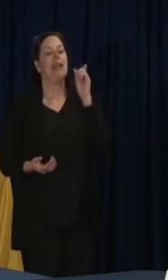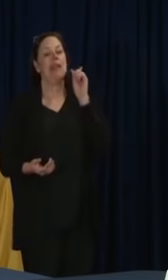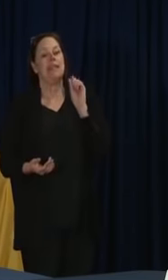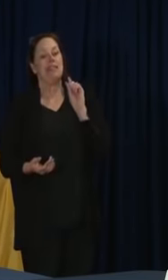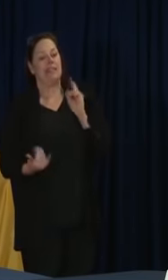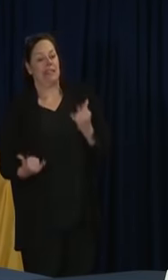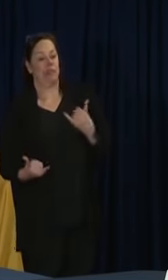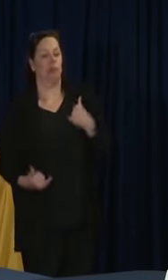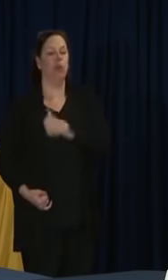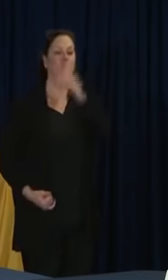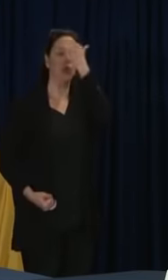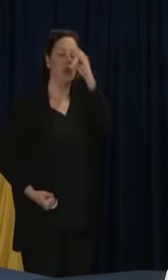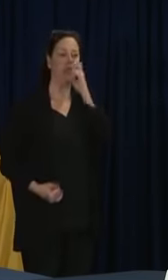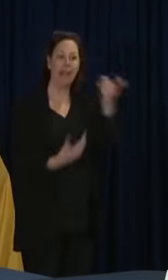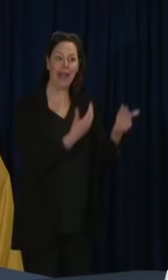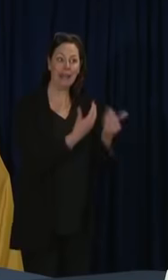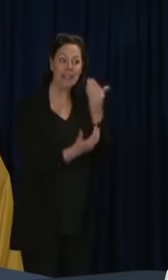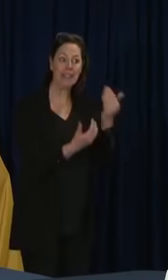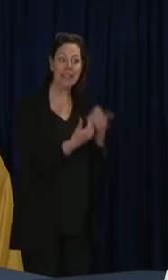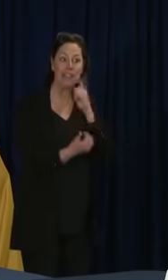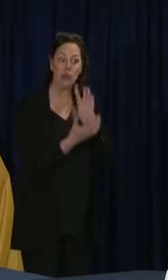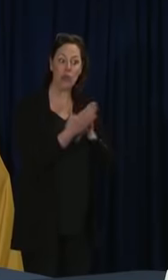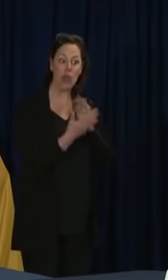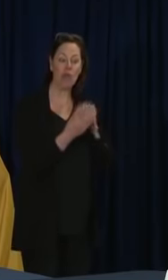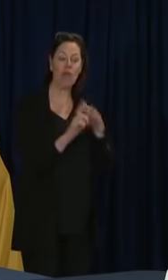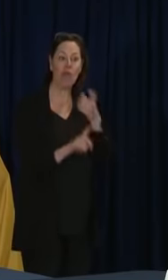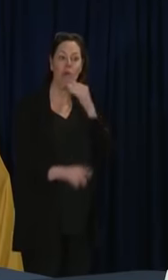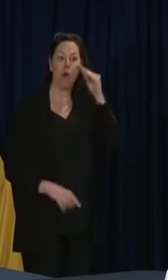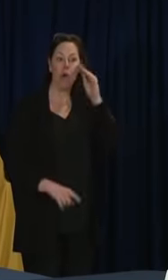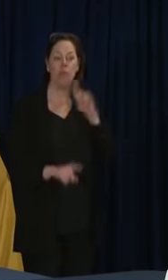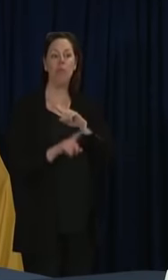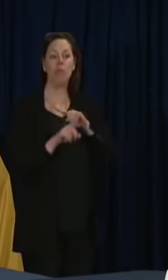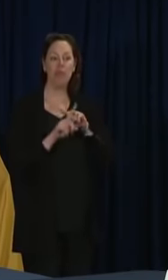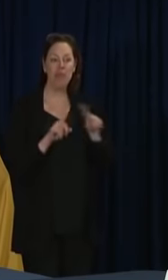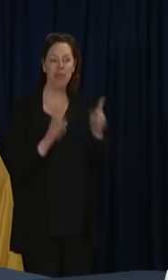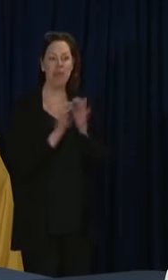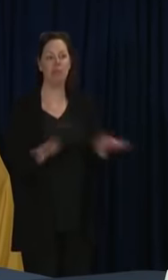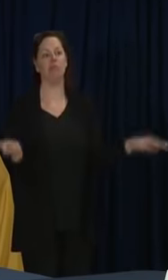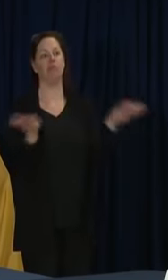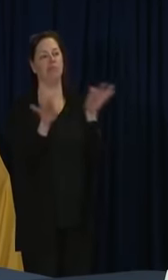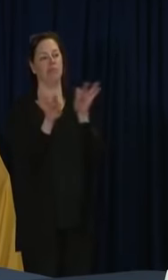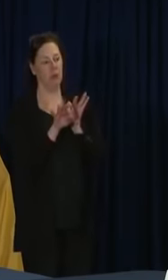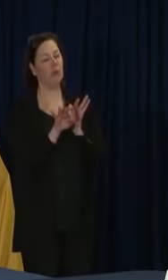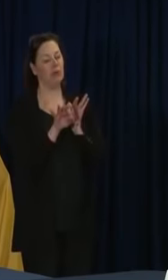right as we could before we announced it. So thank you, Zakiya, for everything. Lamont, likewise.